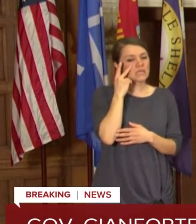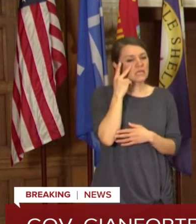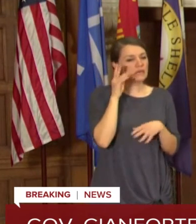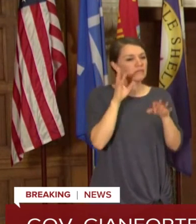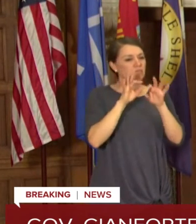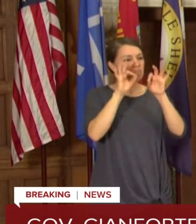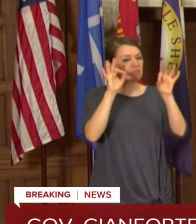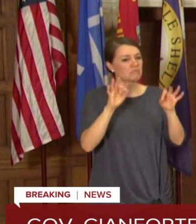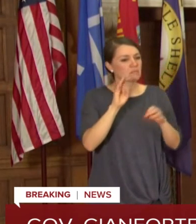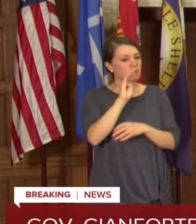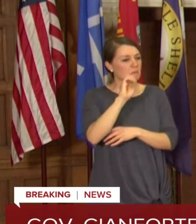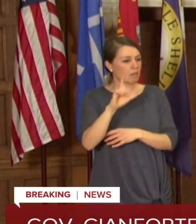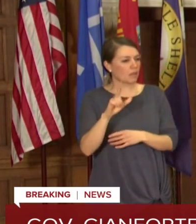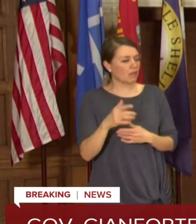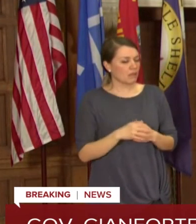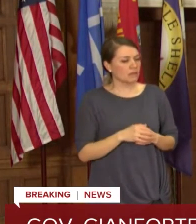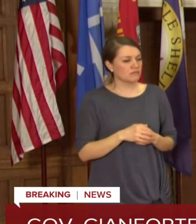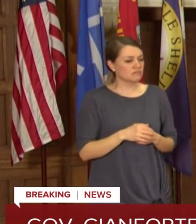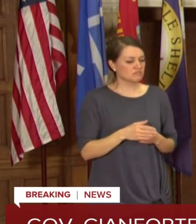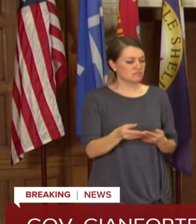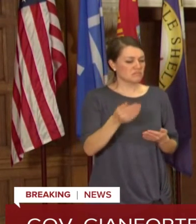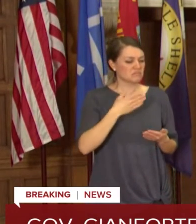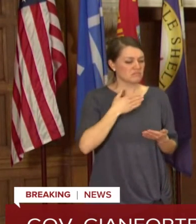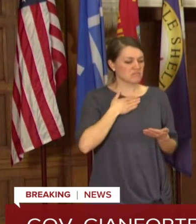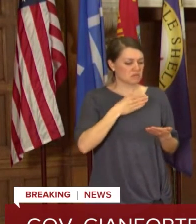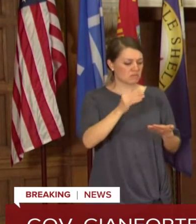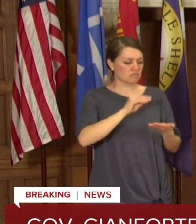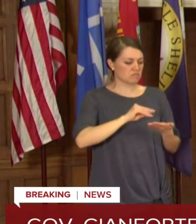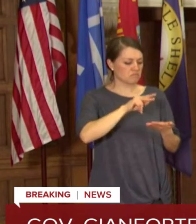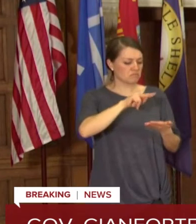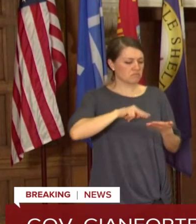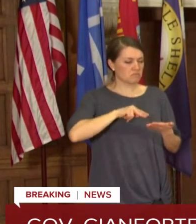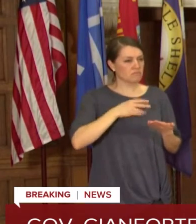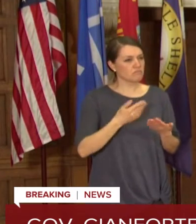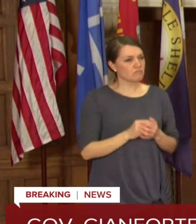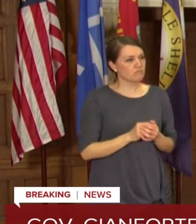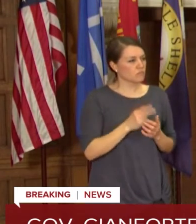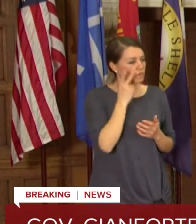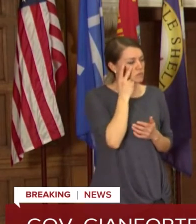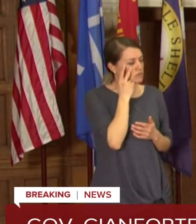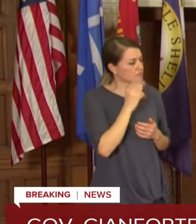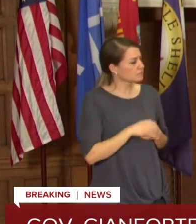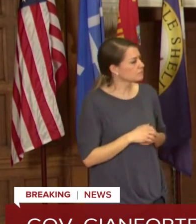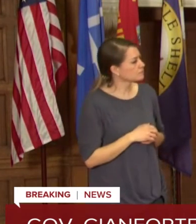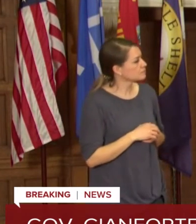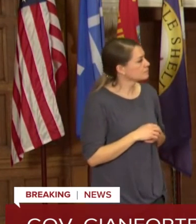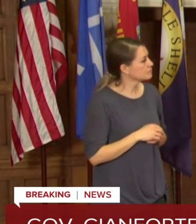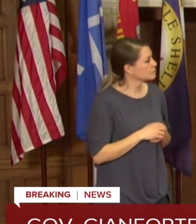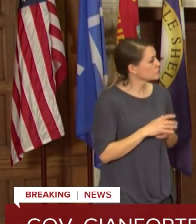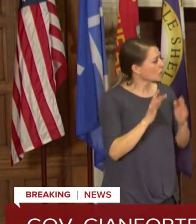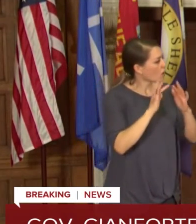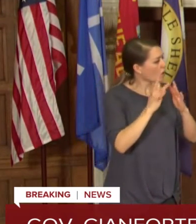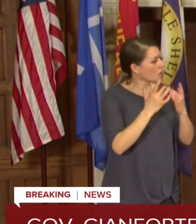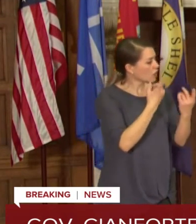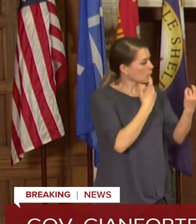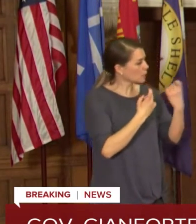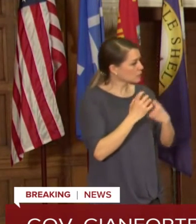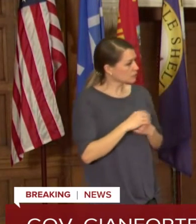other bills that make it to my desk and other spending bills and other tax relief. So we'll take a question online.